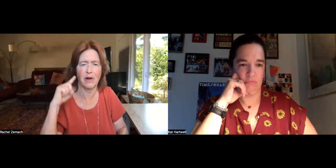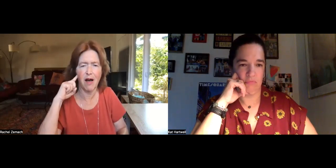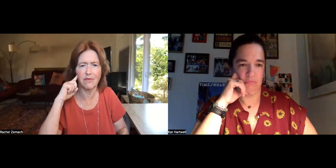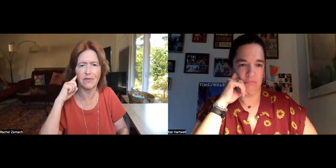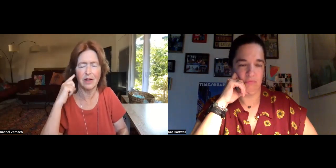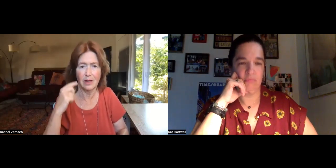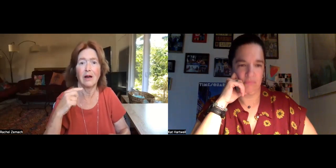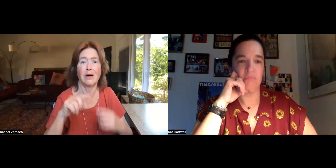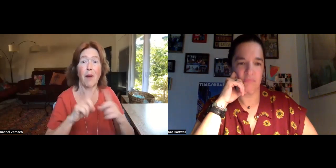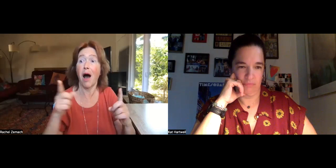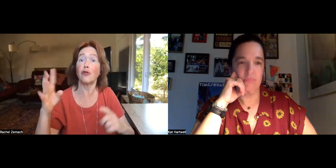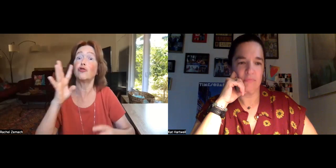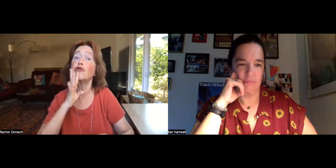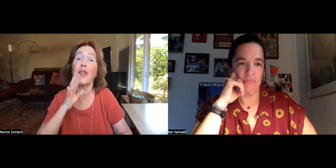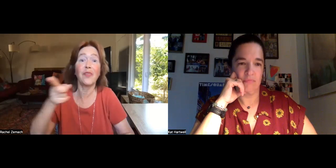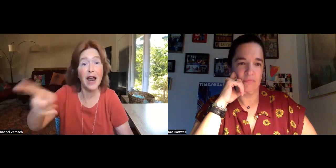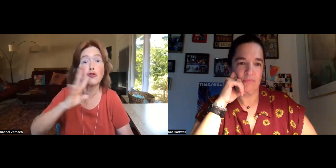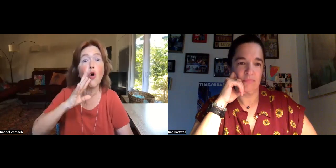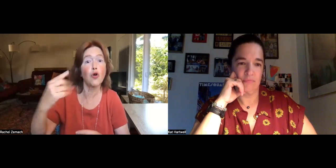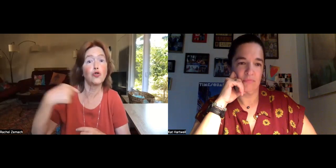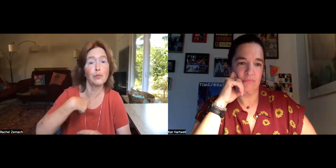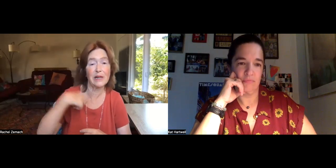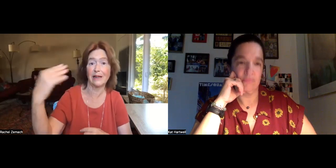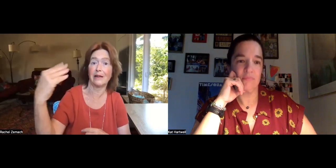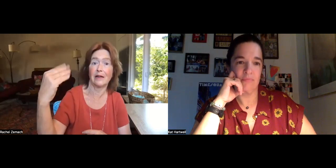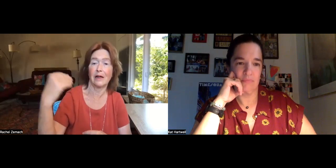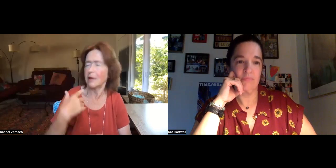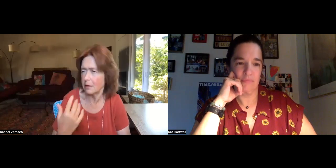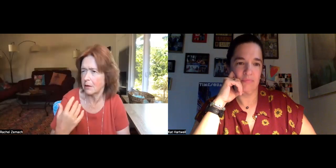time. But they talk to me